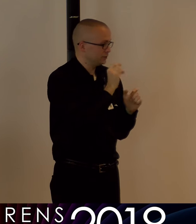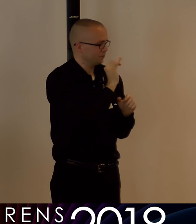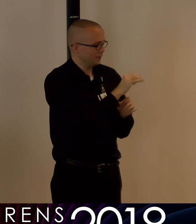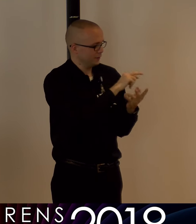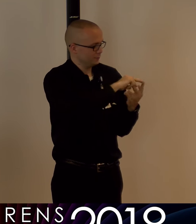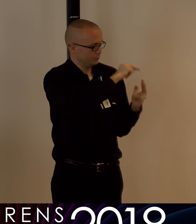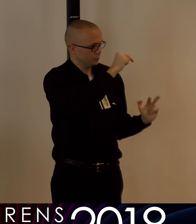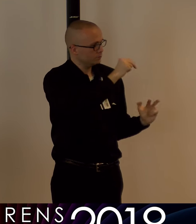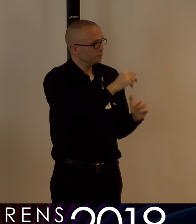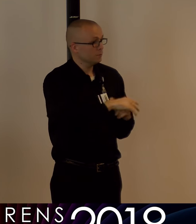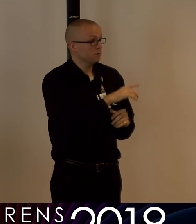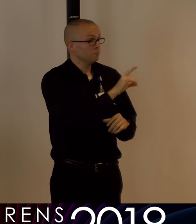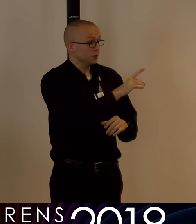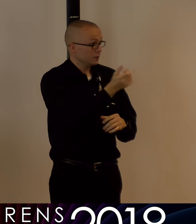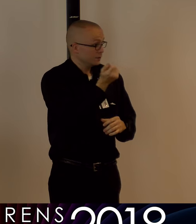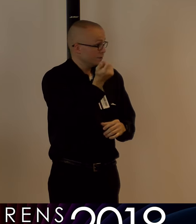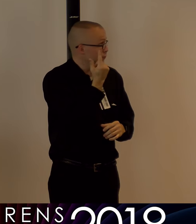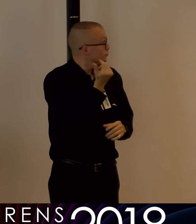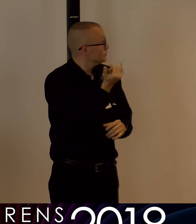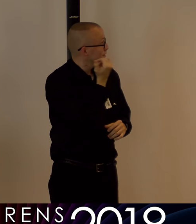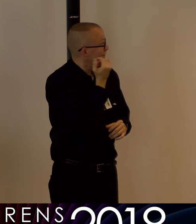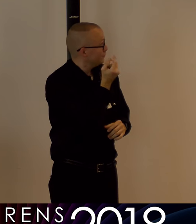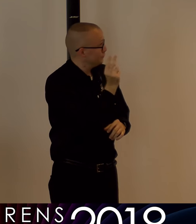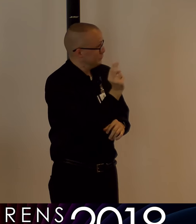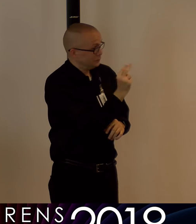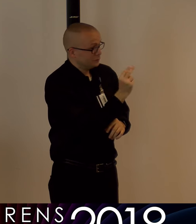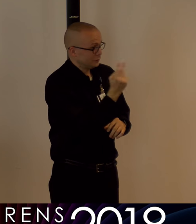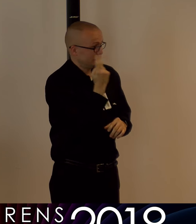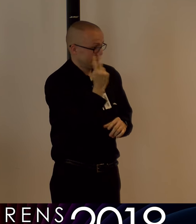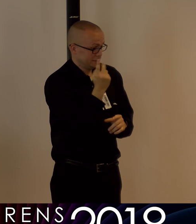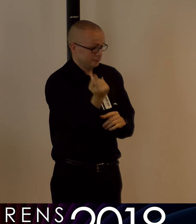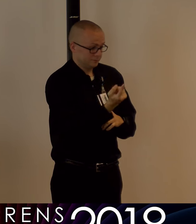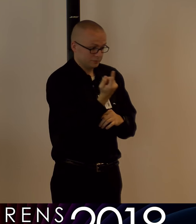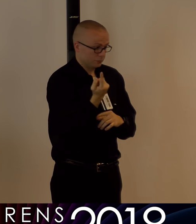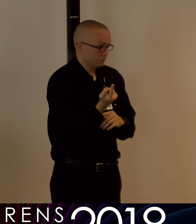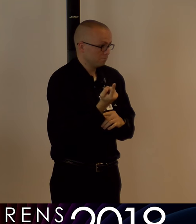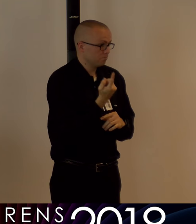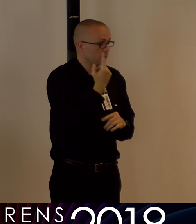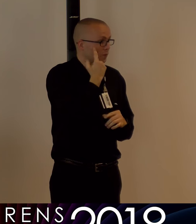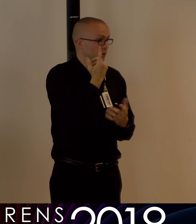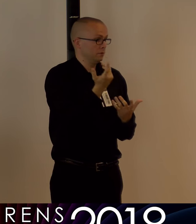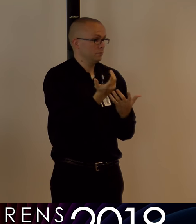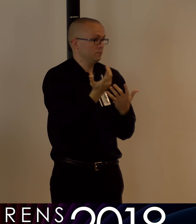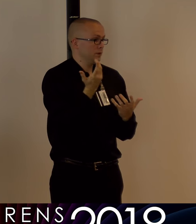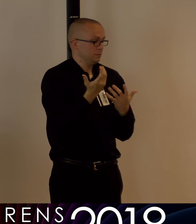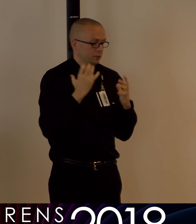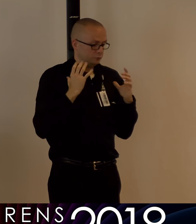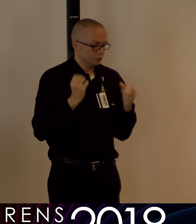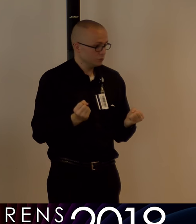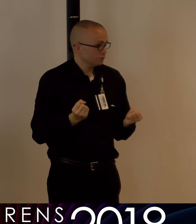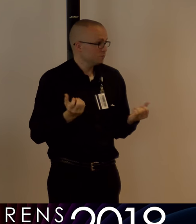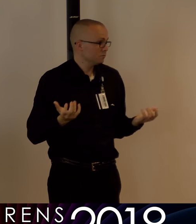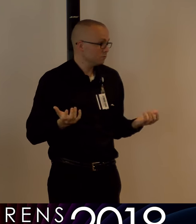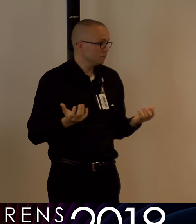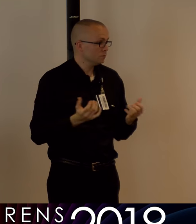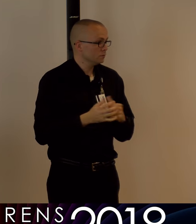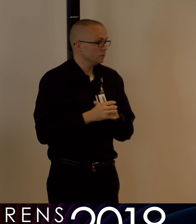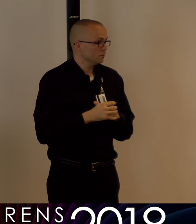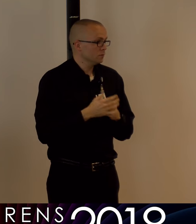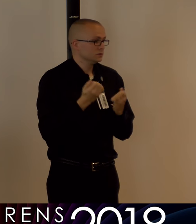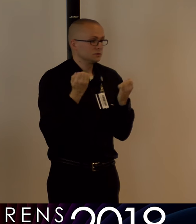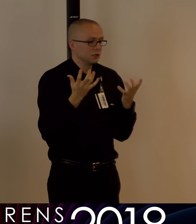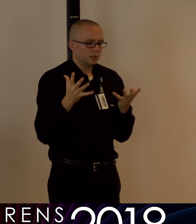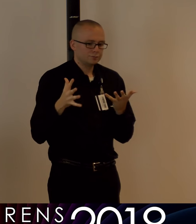gene. But if you look at them, you can see why someone thought they may have had CHARGE. So there is a lot